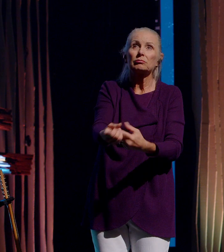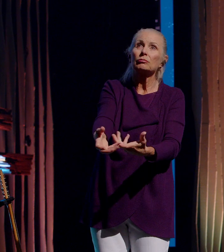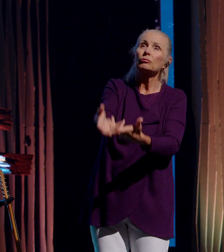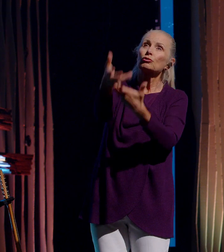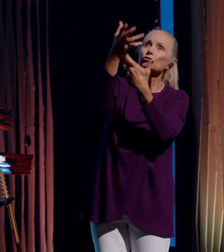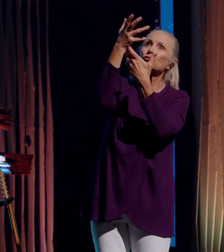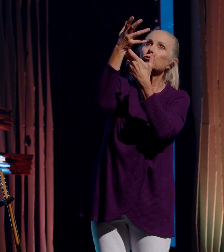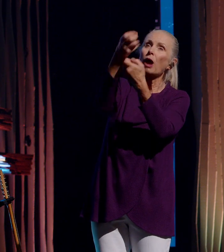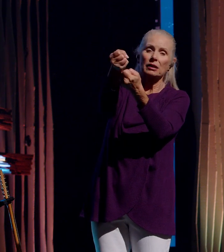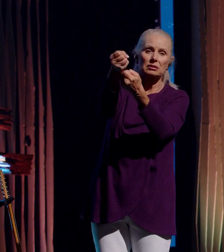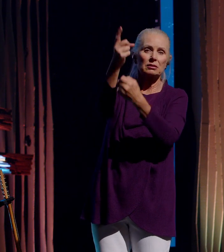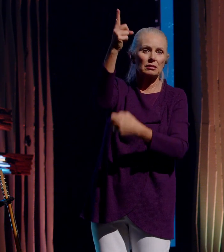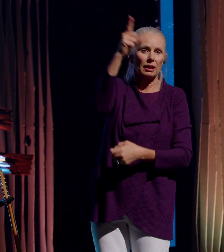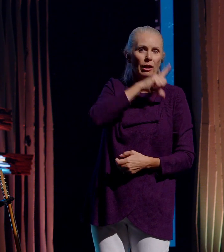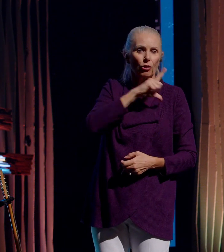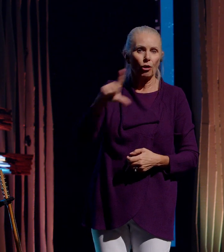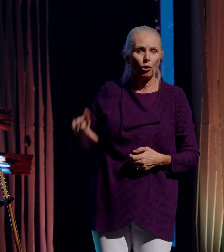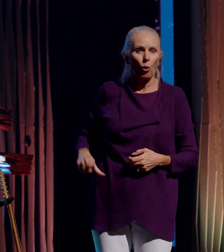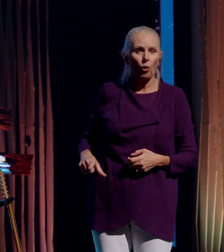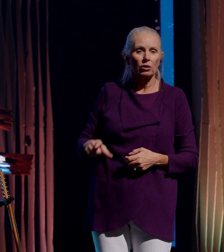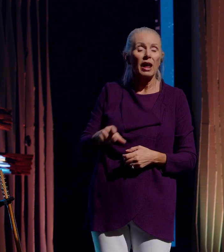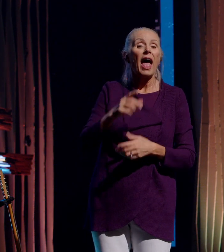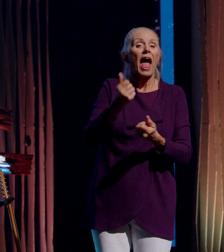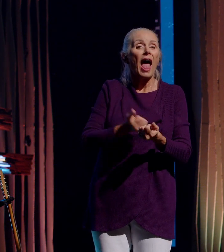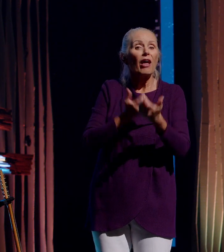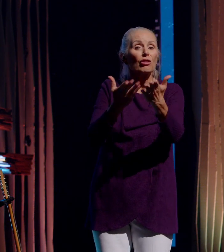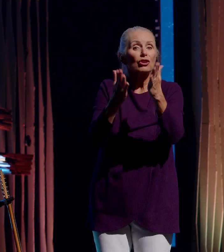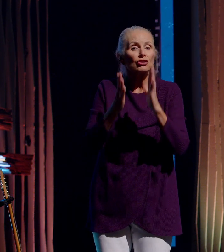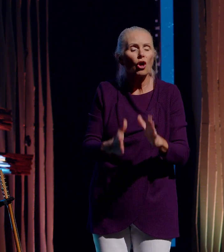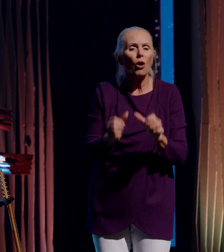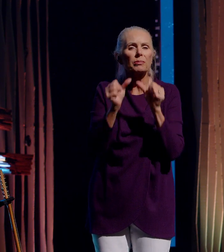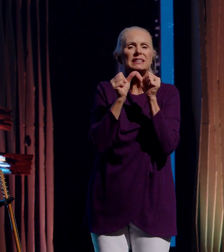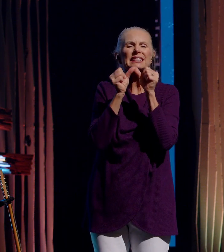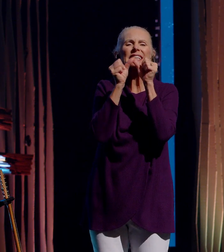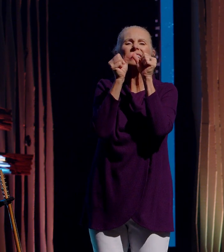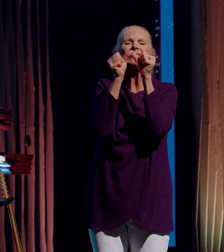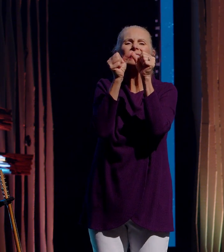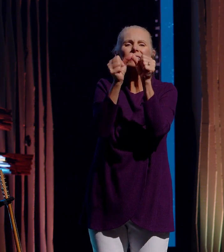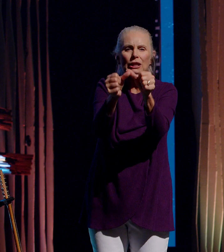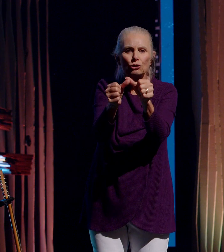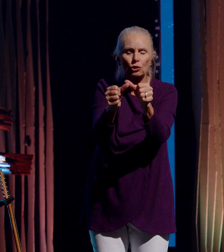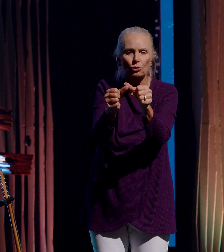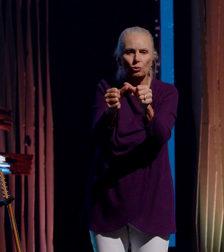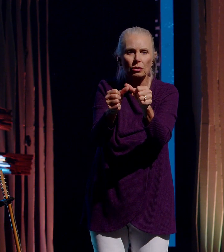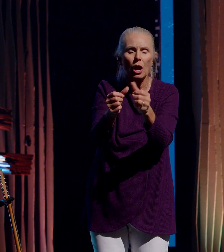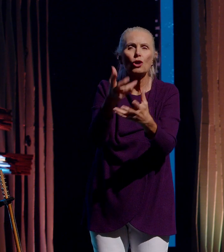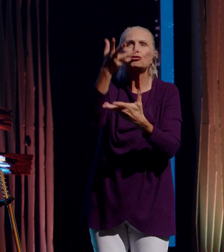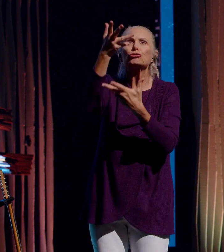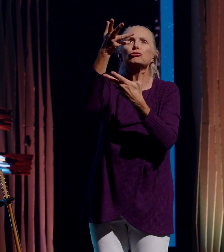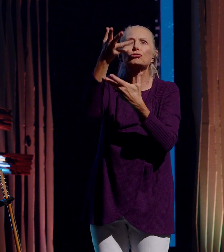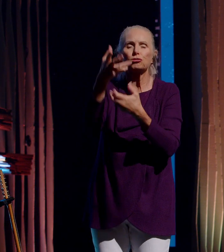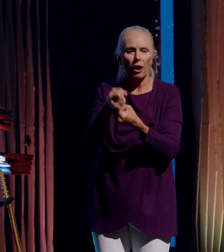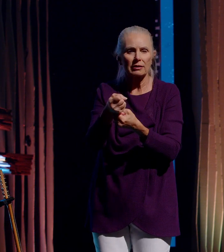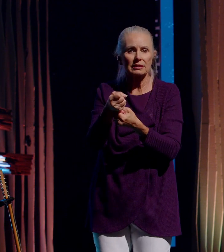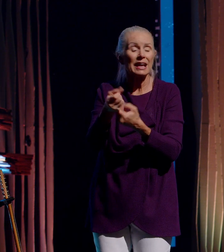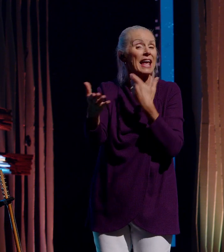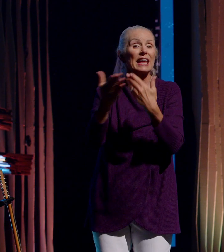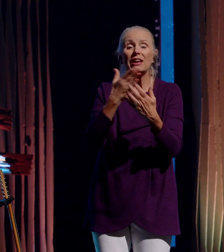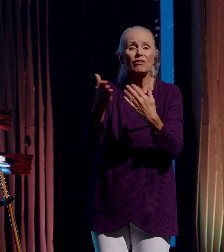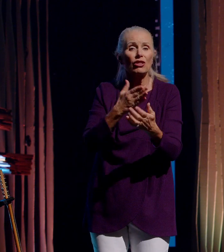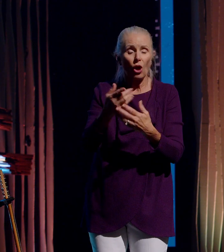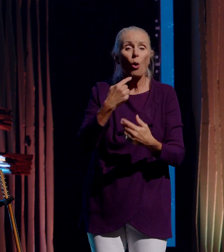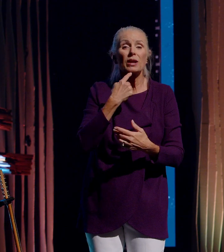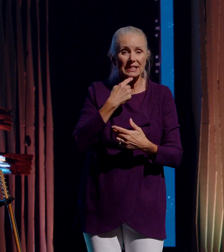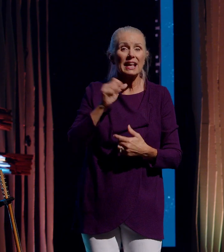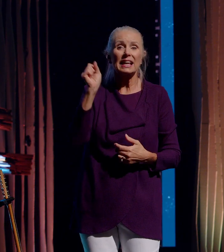Lord. And he continued to trust in the Lord even while saying, I'm greatly afflicted. It's like he's saying, God,